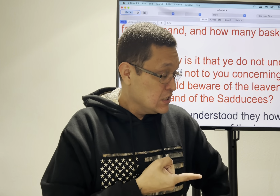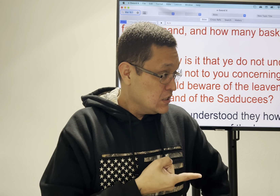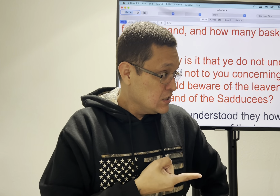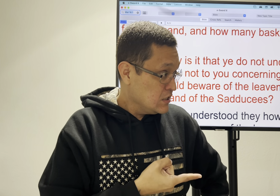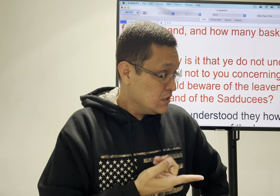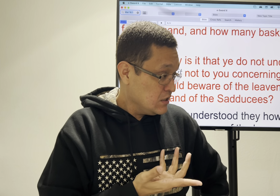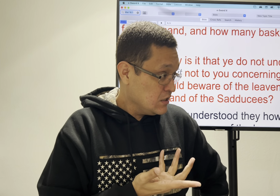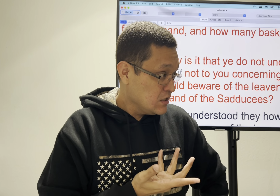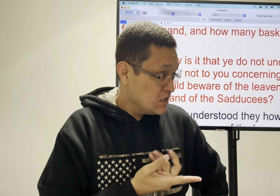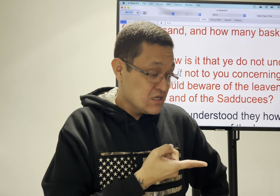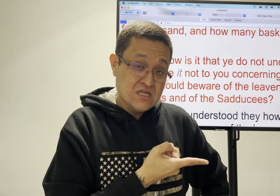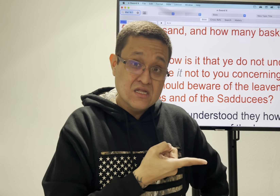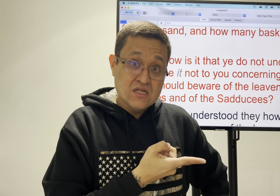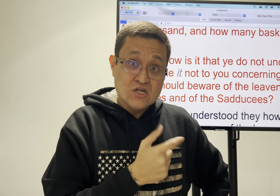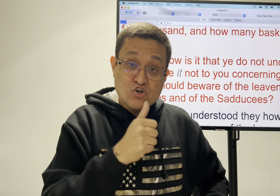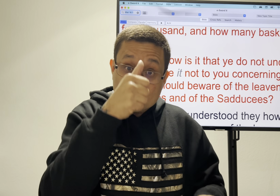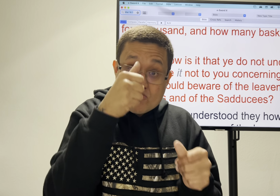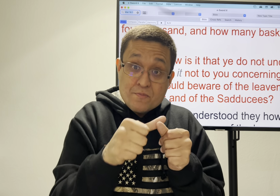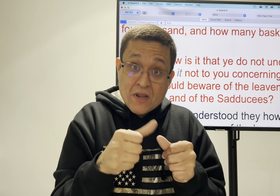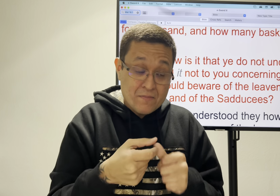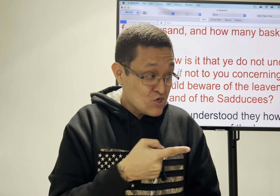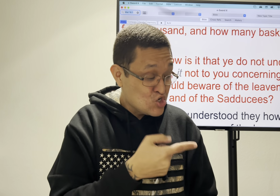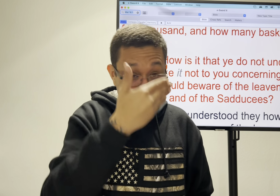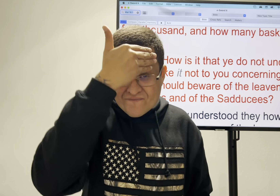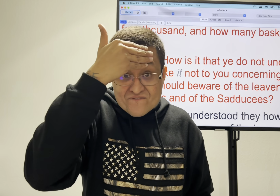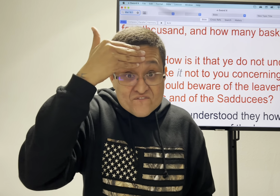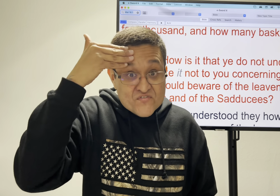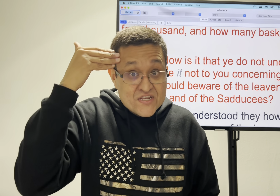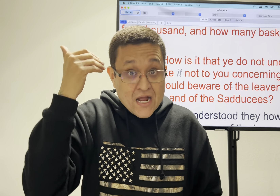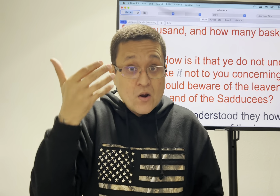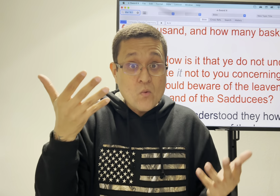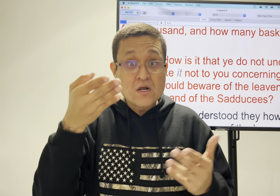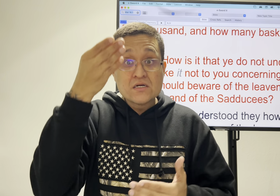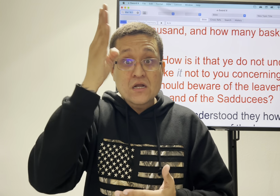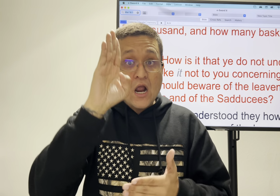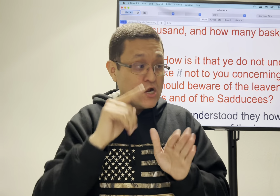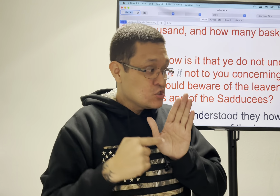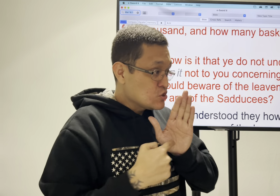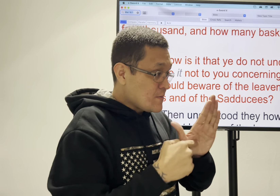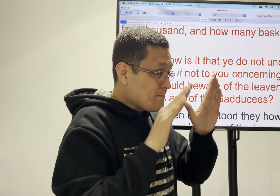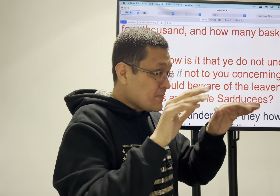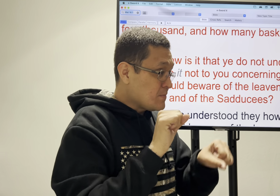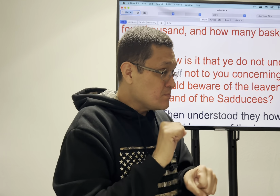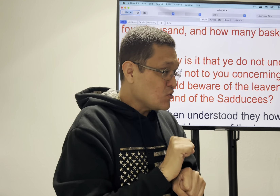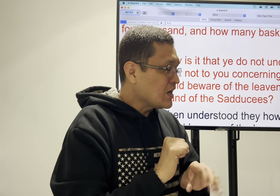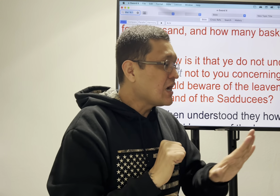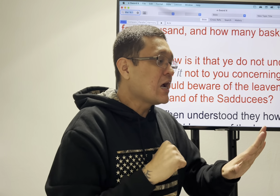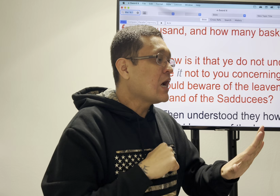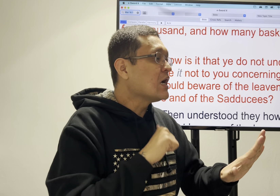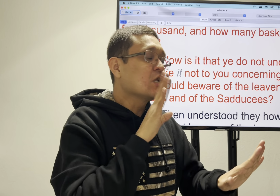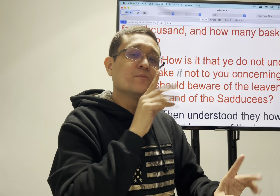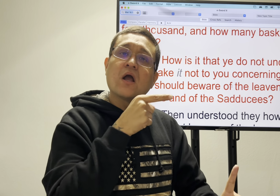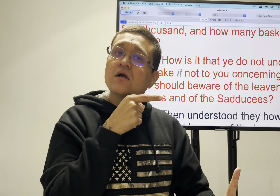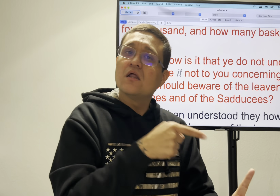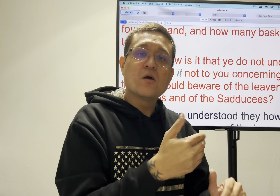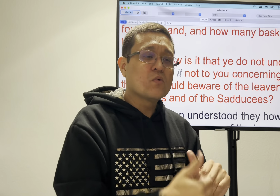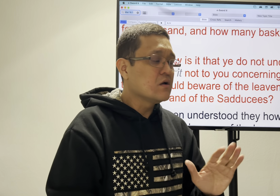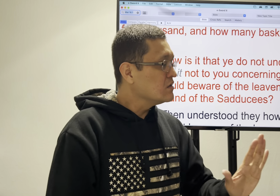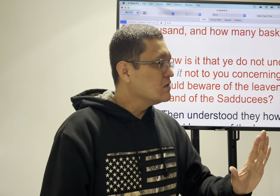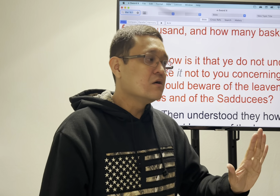so Jesus is saying, do you not understand or do you not remember that I just showed you miracles? I'm